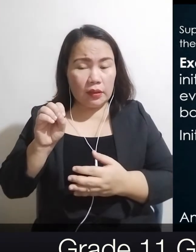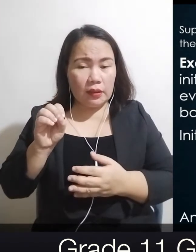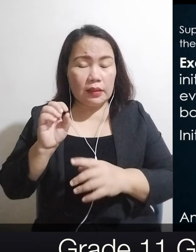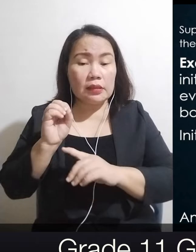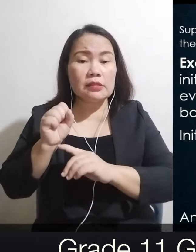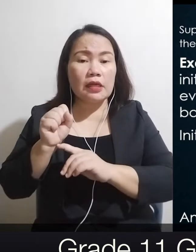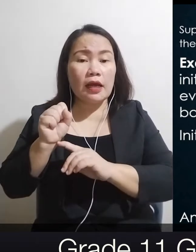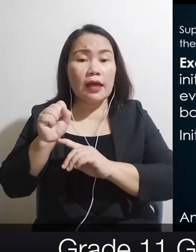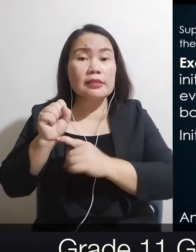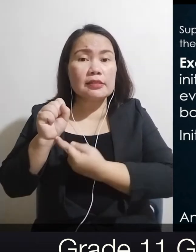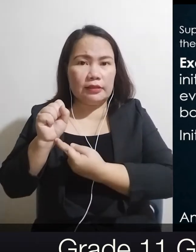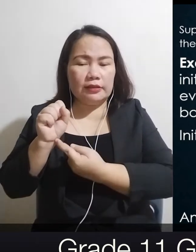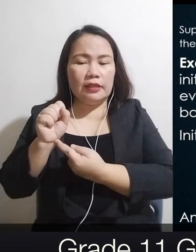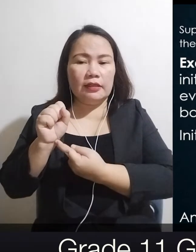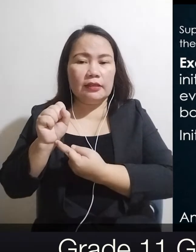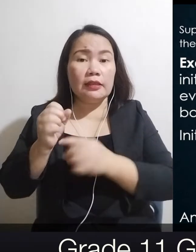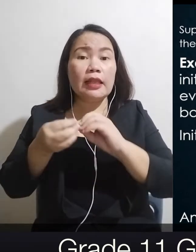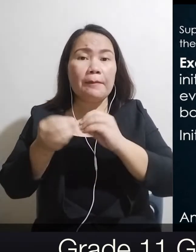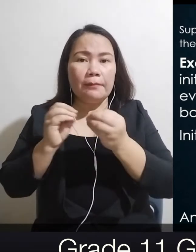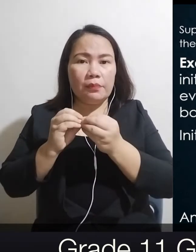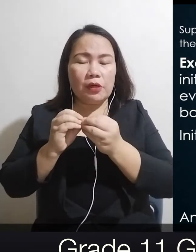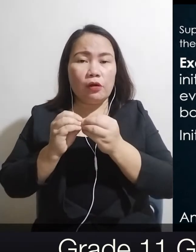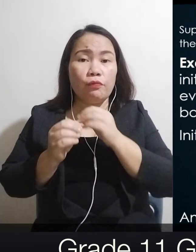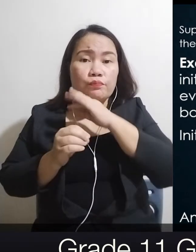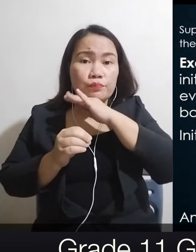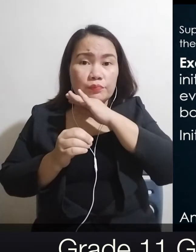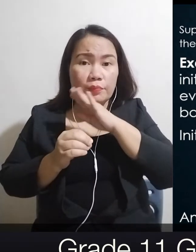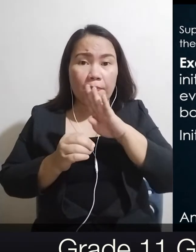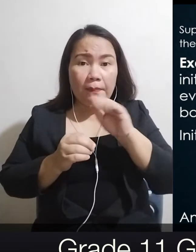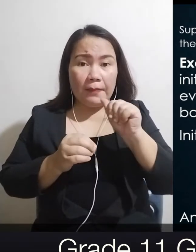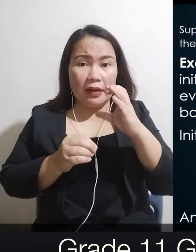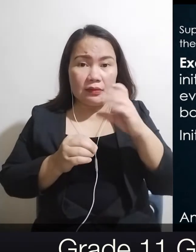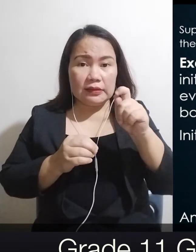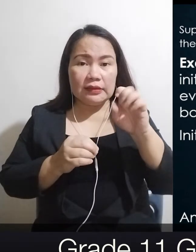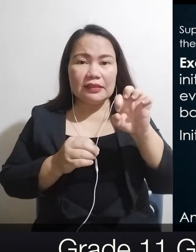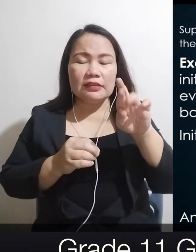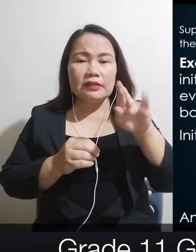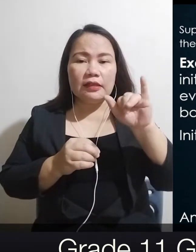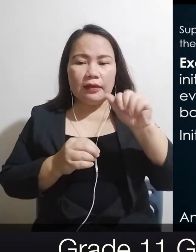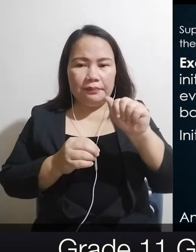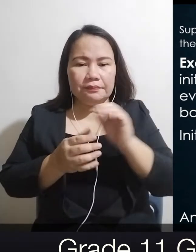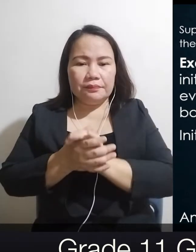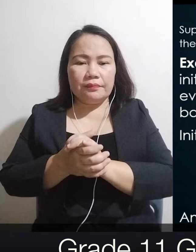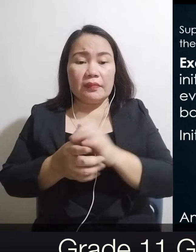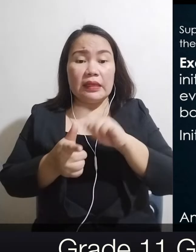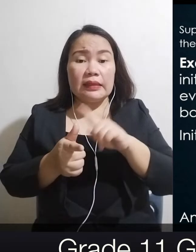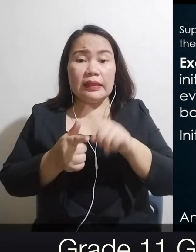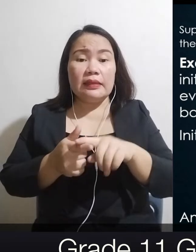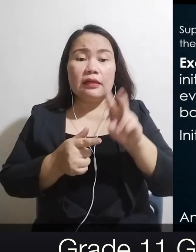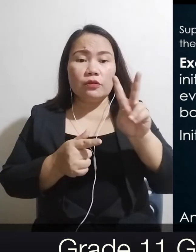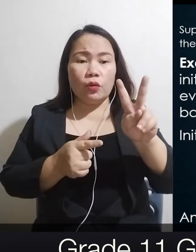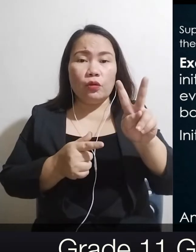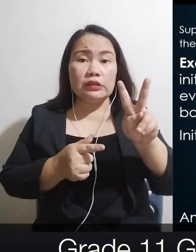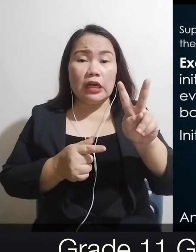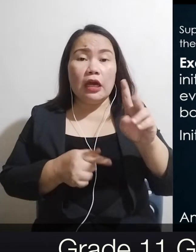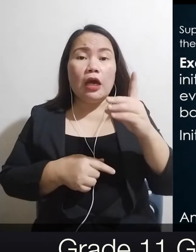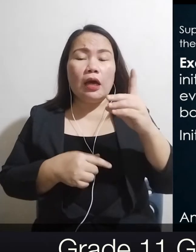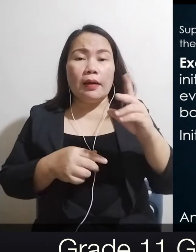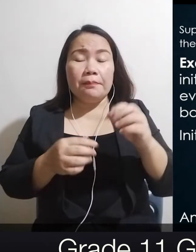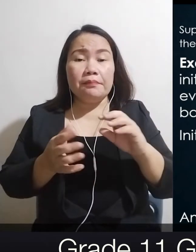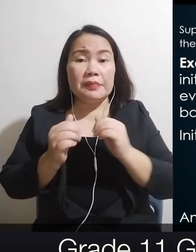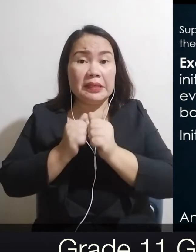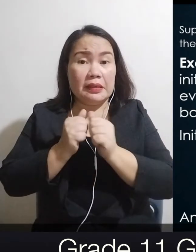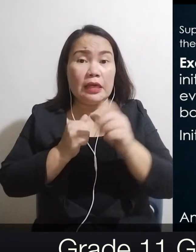20? That is the initial number of bacteria. Ito yon. And then yung 2 nakuha natin because the given